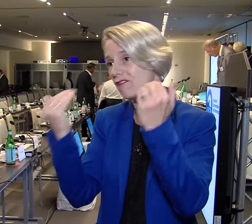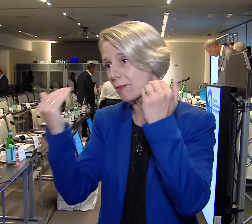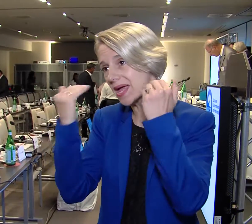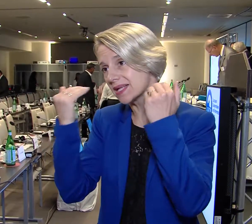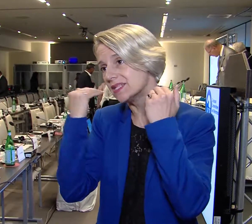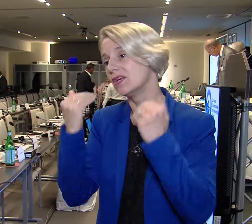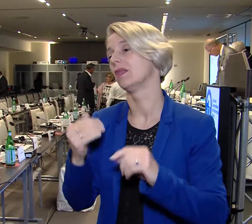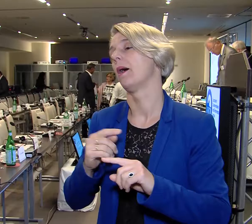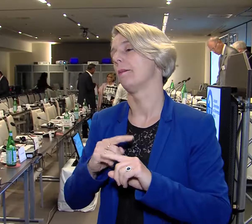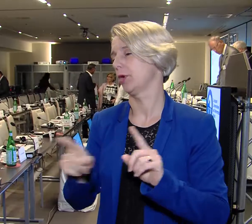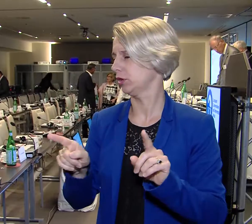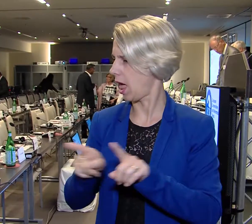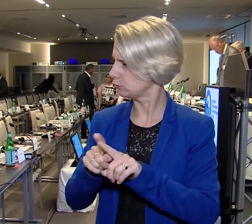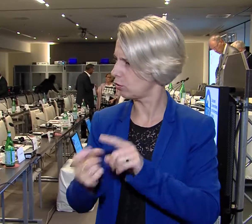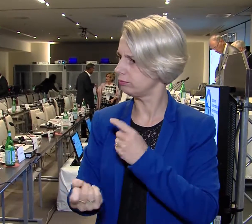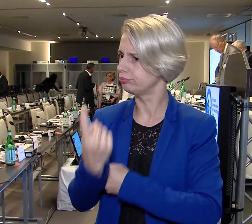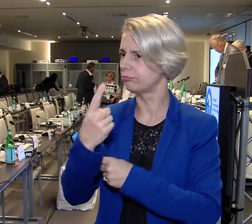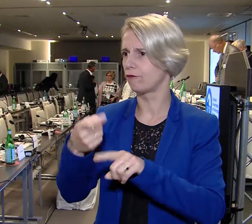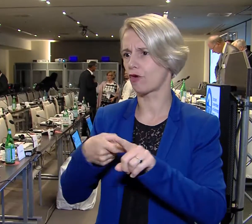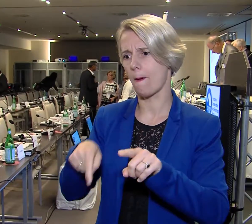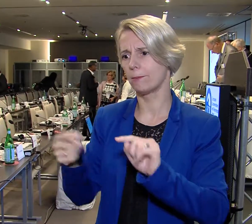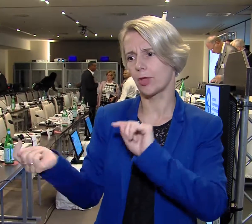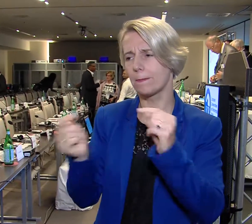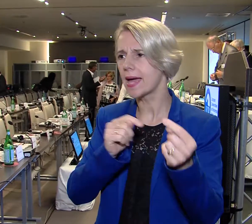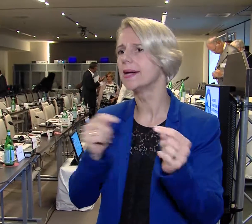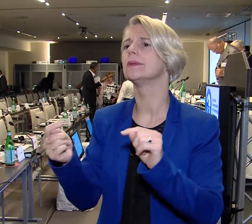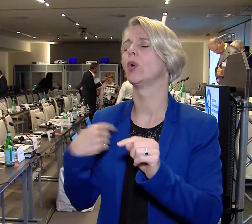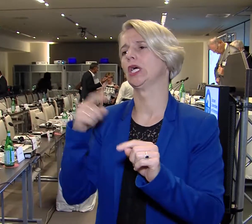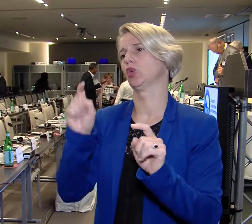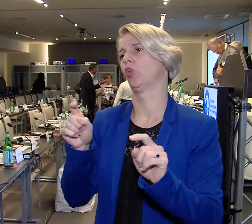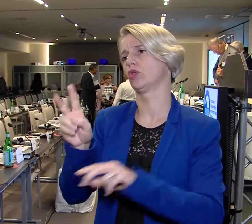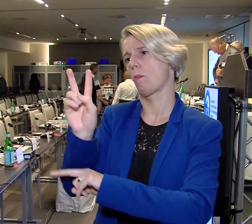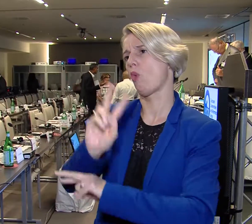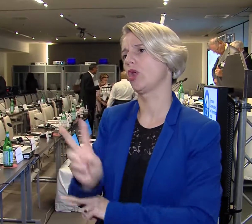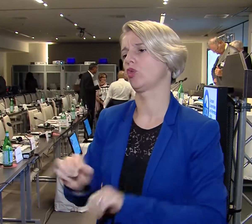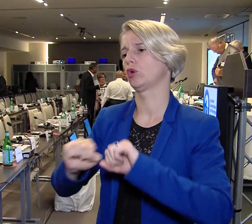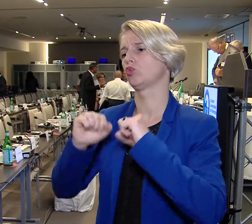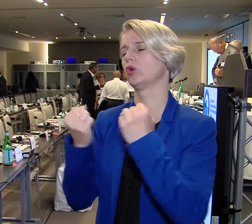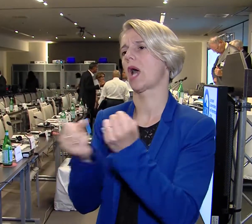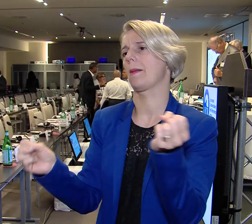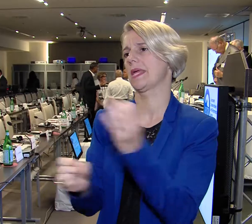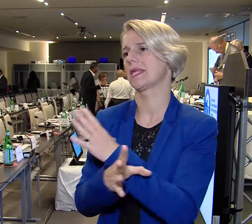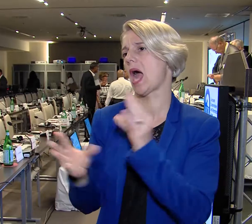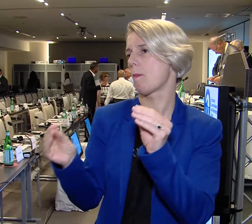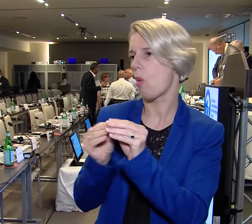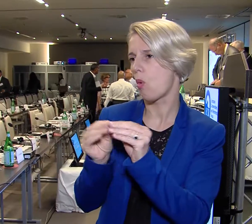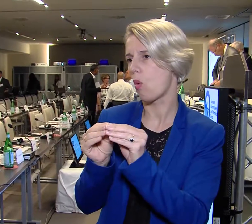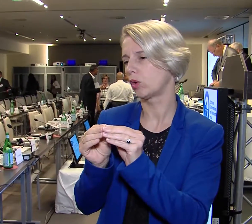security. Exchanging information is also vital. And we need to take the opportunity from this debate to look